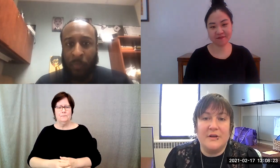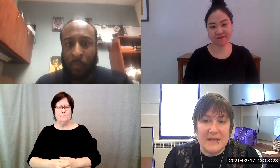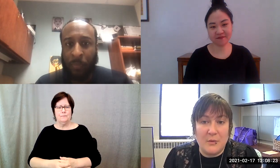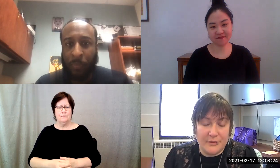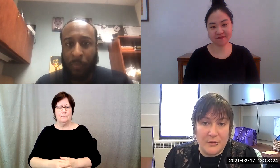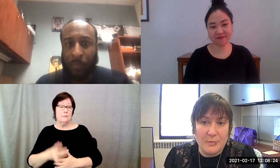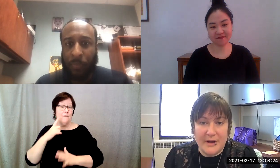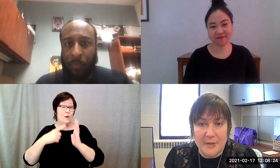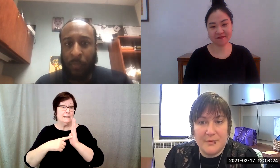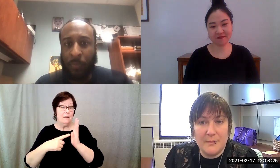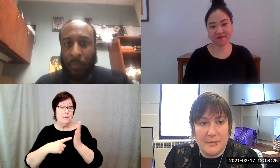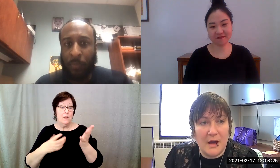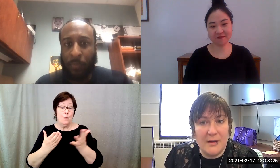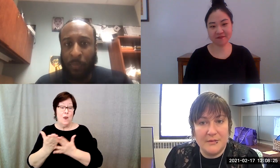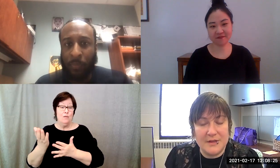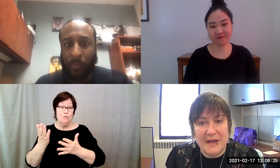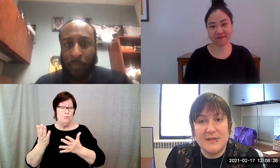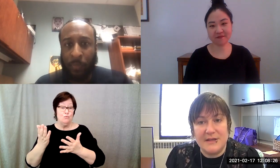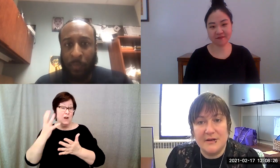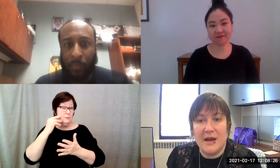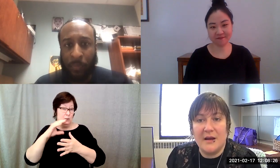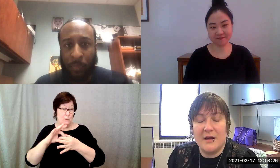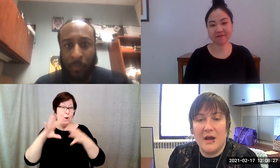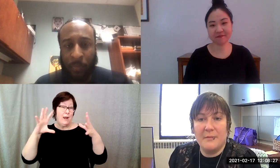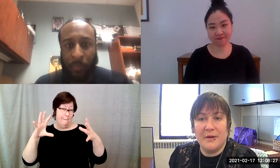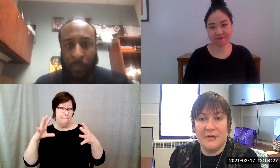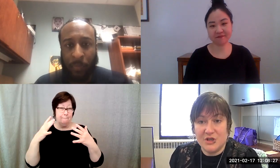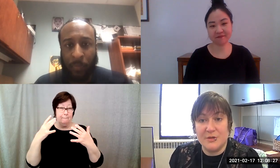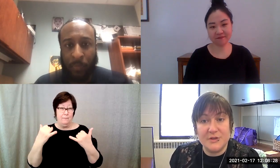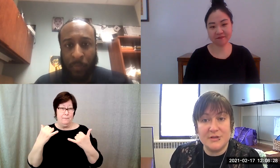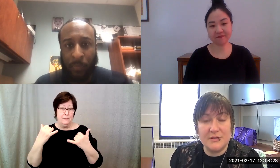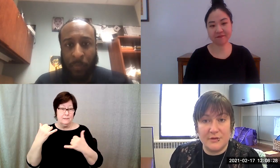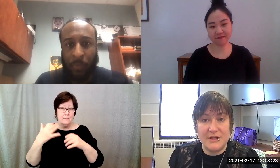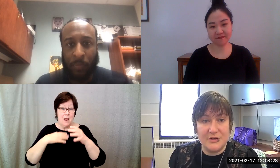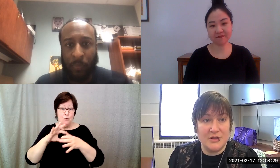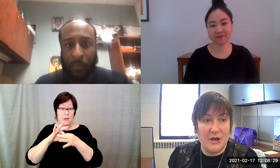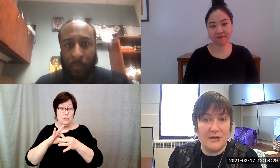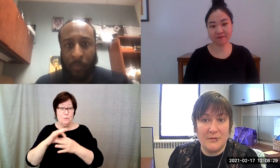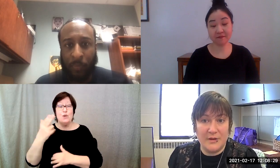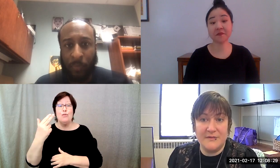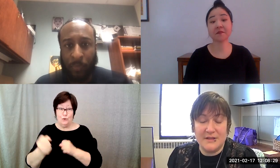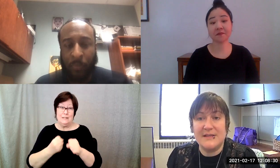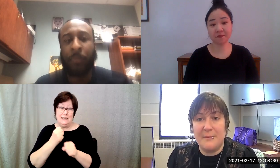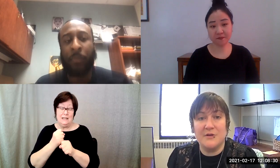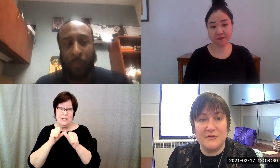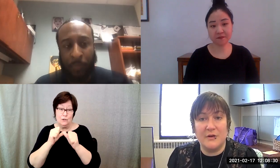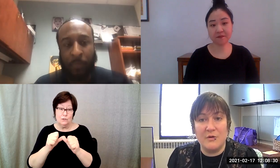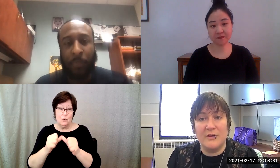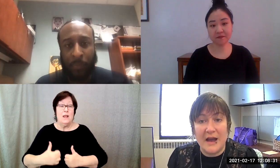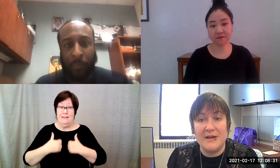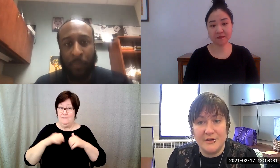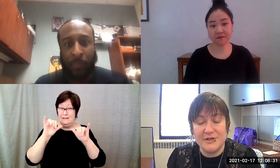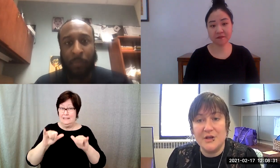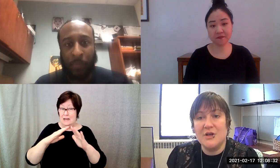Well, for instance, I went through a breakup this past year, and my relationship was 13 years long, and we lived in the same house for